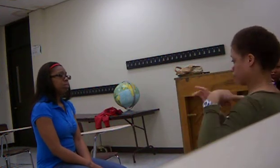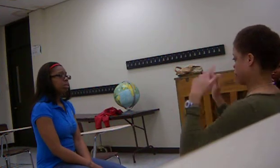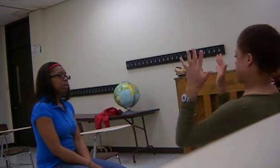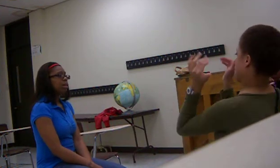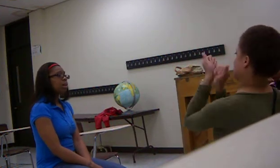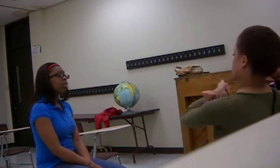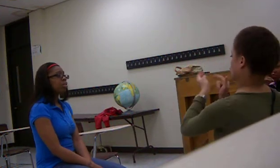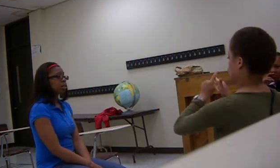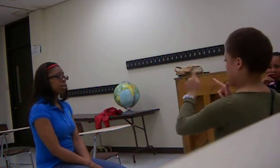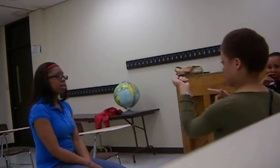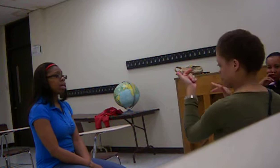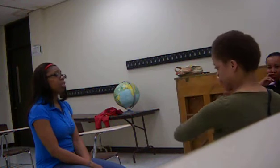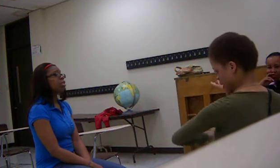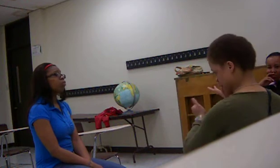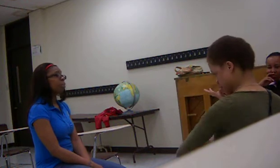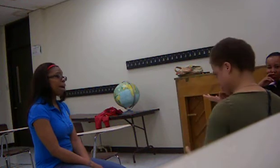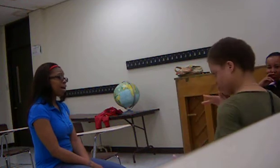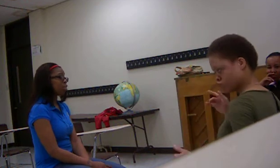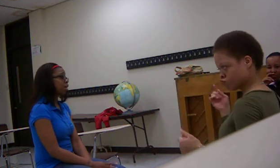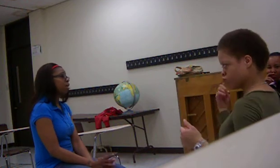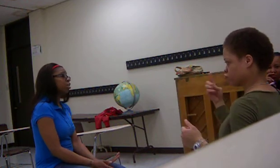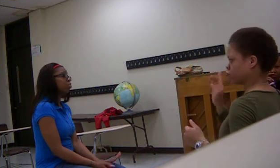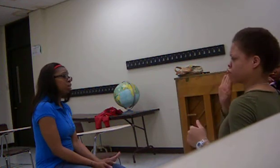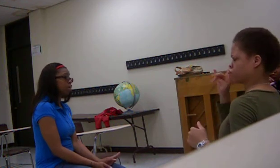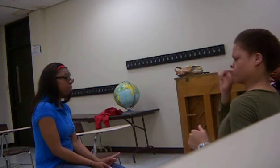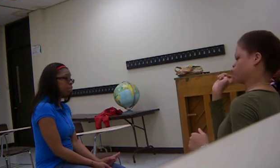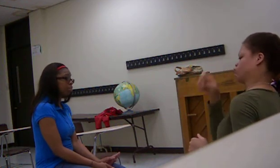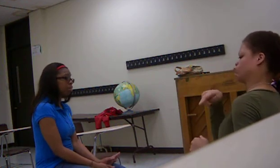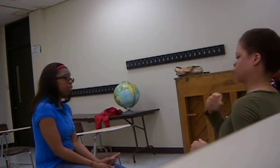So I noticed her, and I just went past her, and I went to the basement.